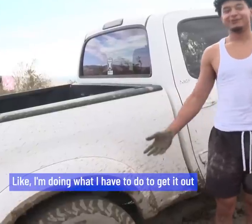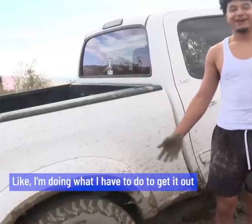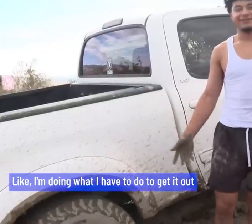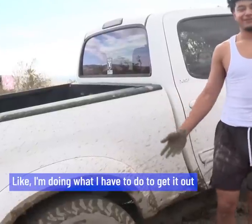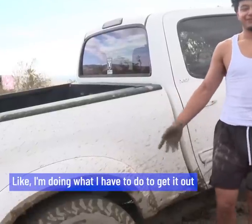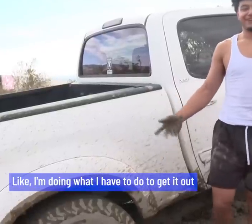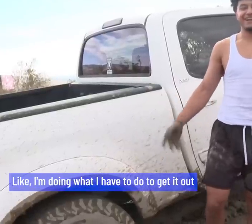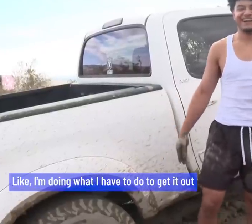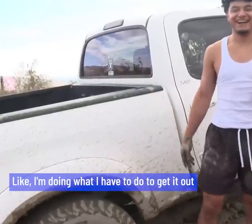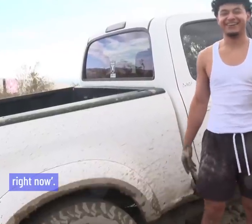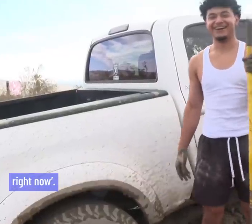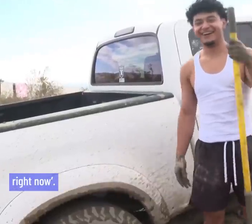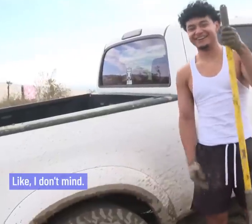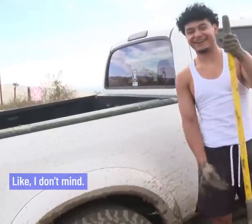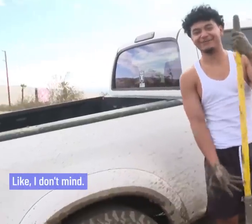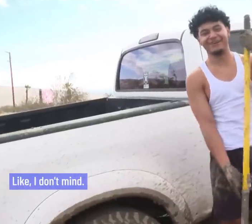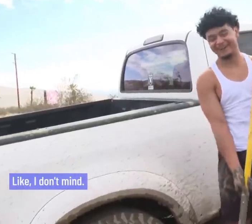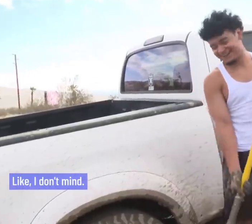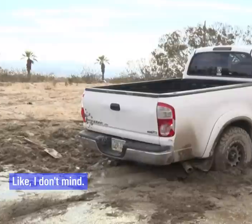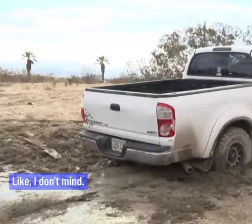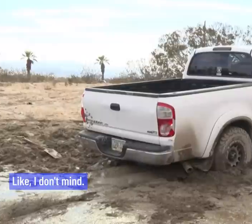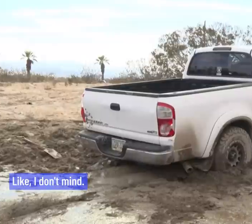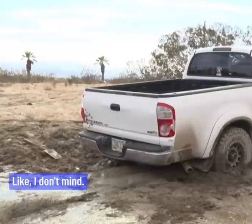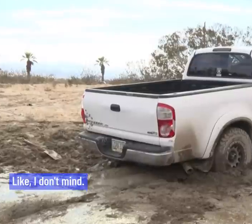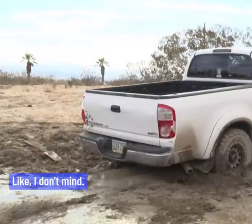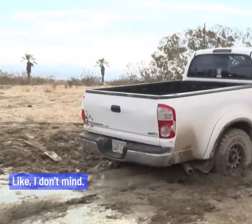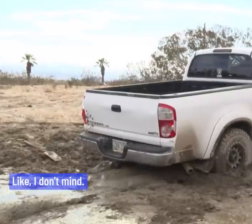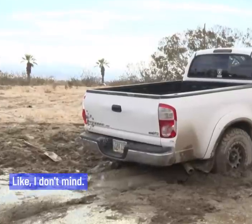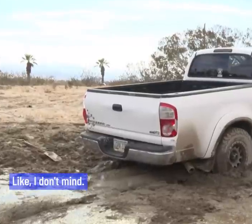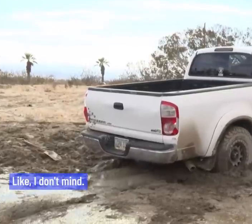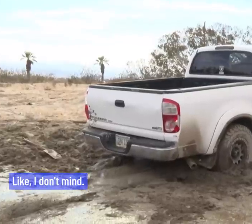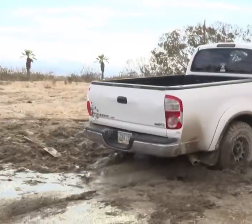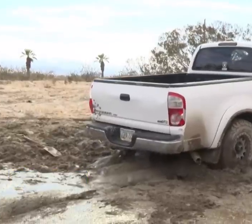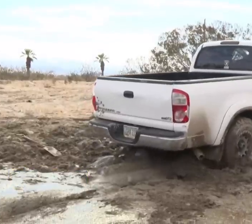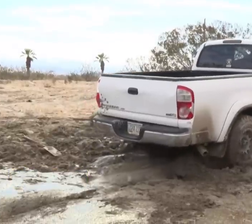I'm doing what I have to do to get it out right now. Like, I don't mind.